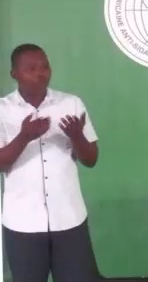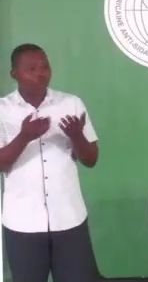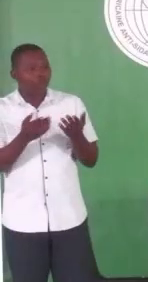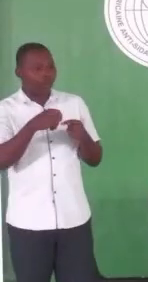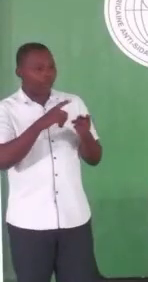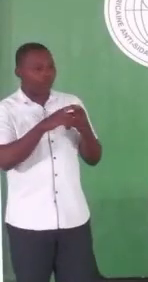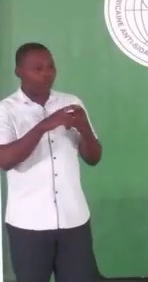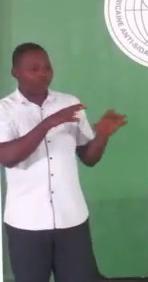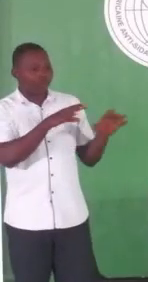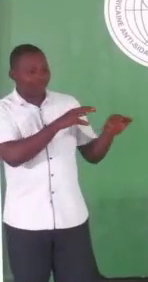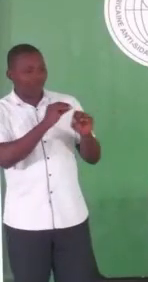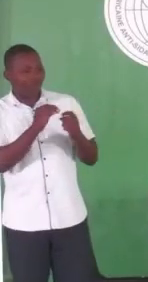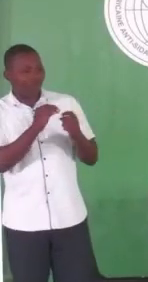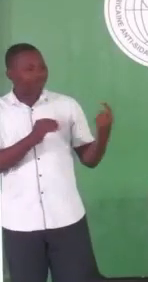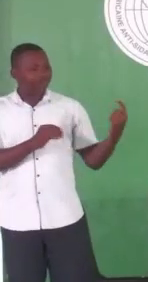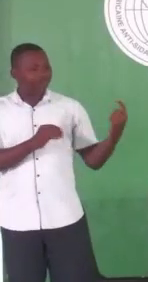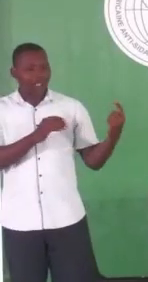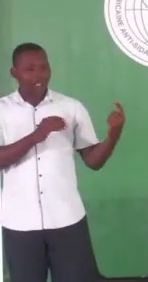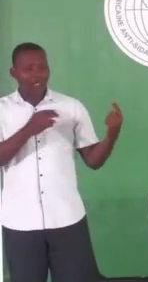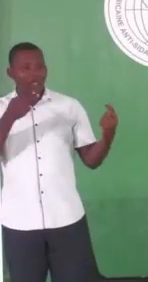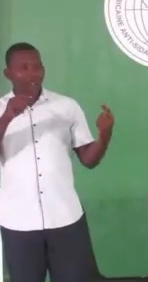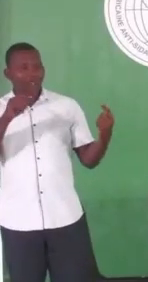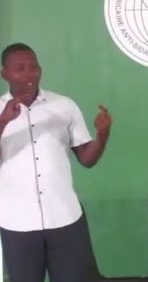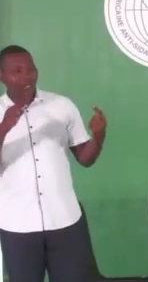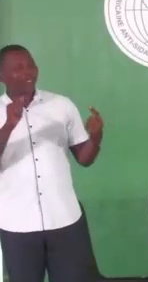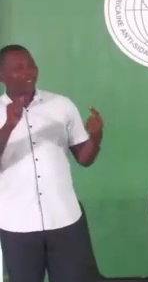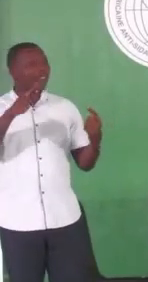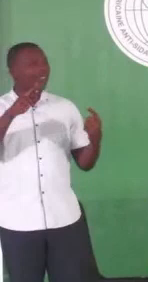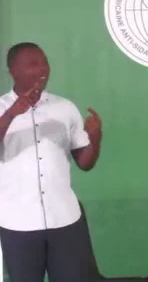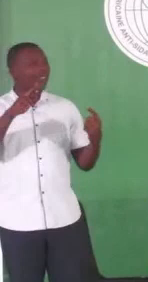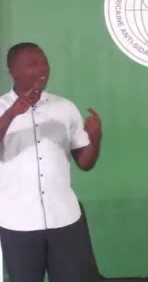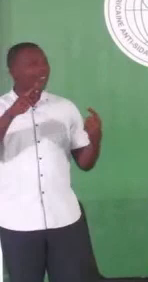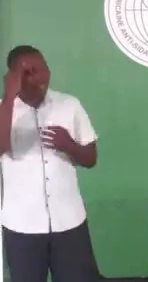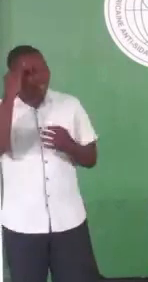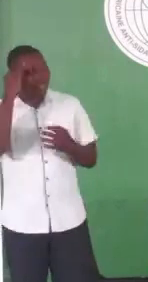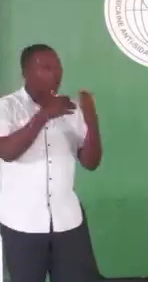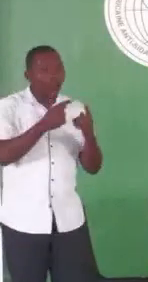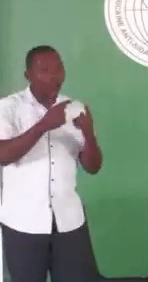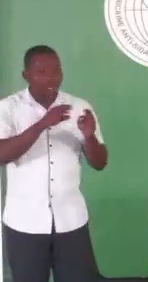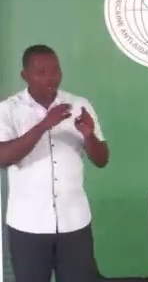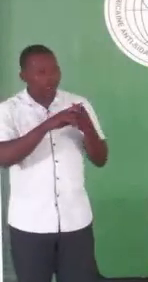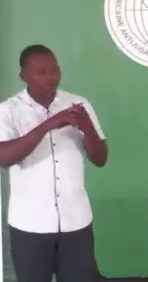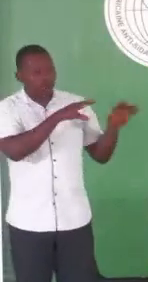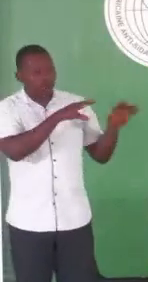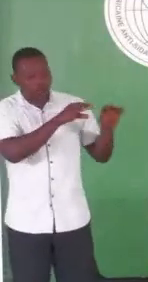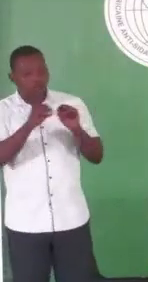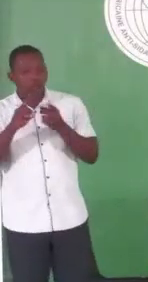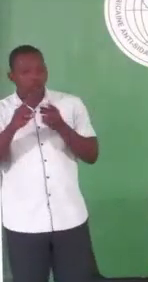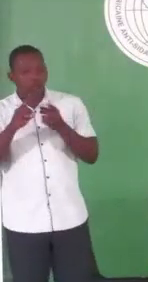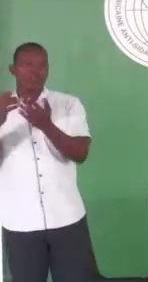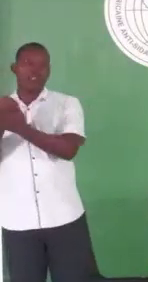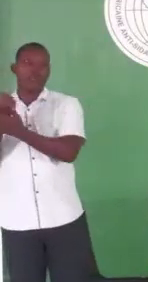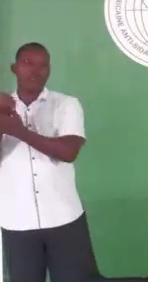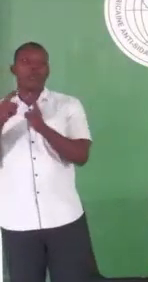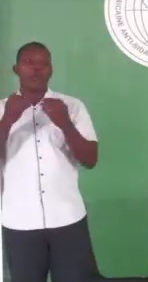programming where we have a TB mentor, an ART mentor, and a mentor mother. So we have what